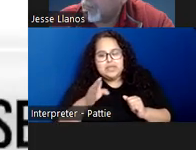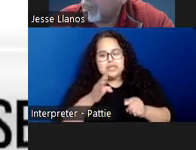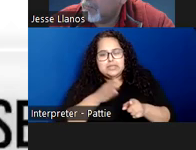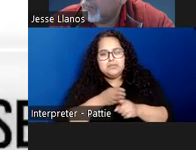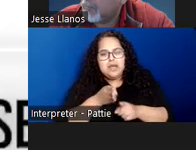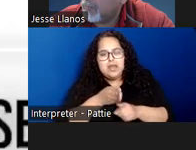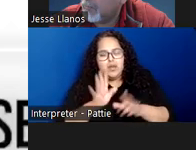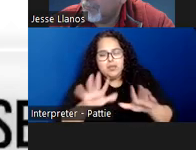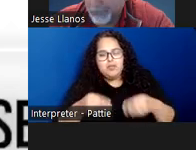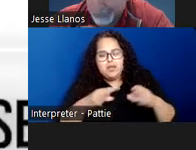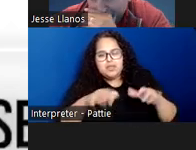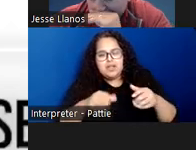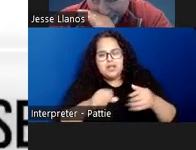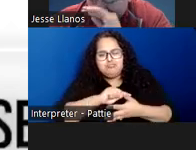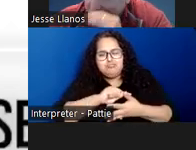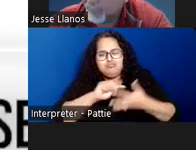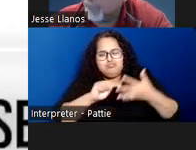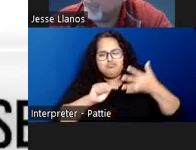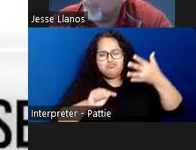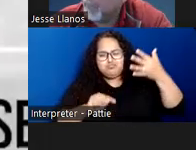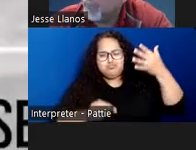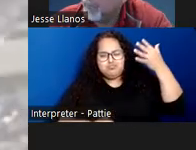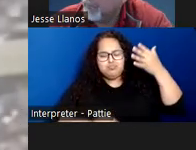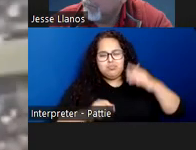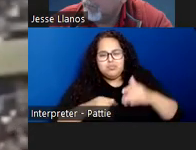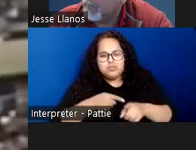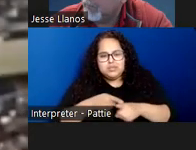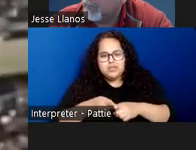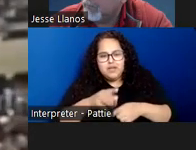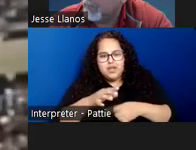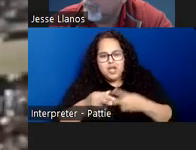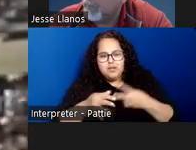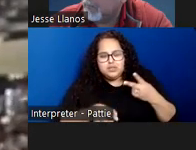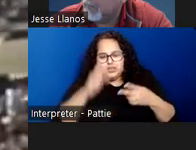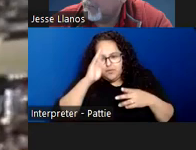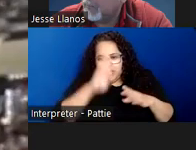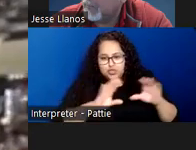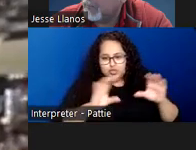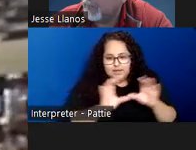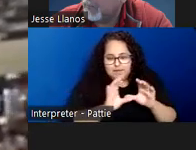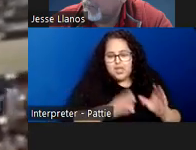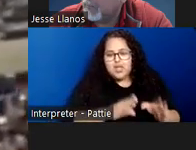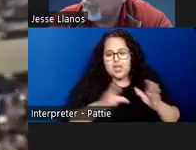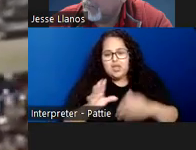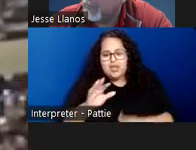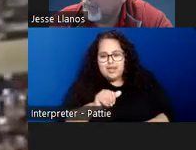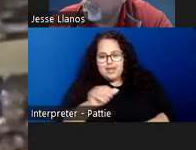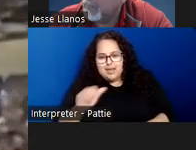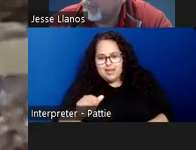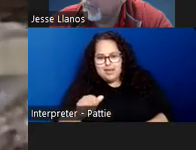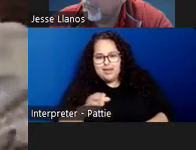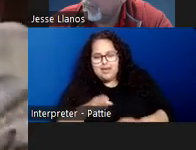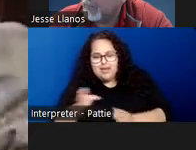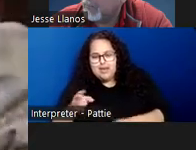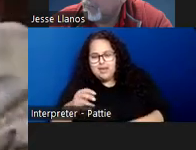broad area of interest and gives specific options for earning certificate, associate degrees, or preparing to transfer